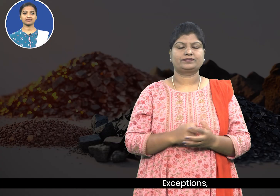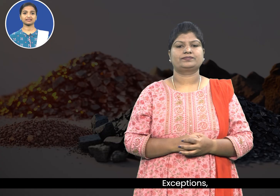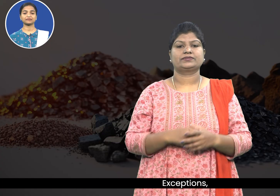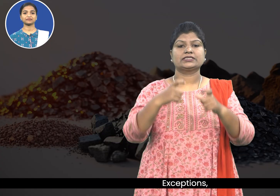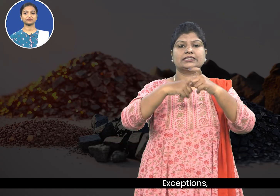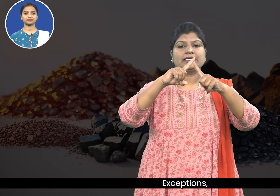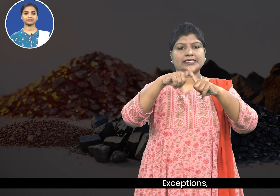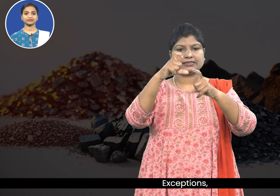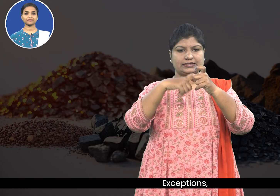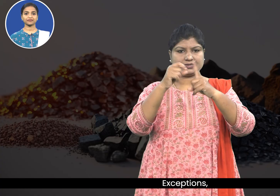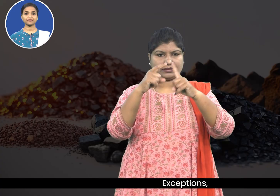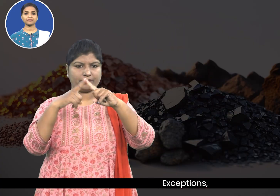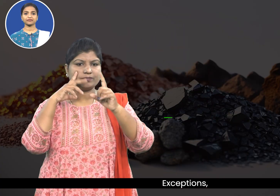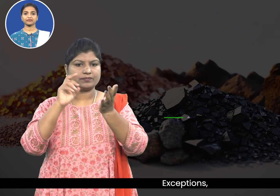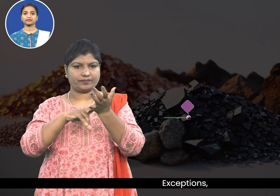Exceptions: